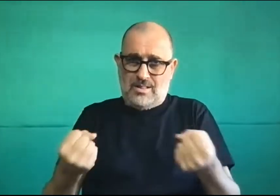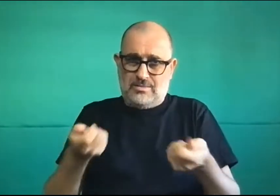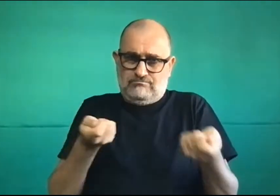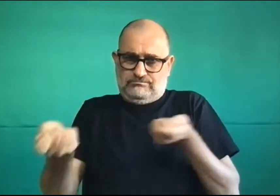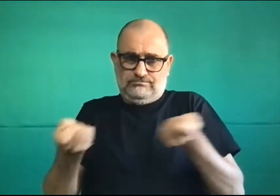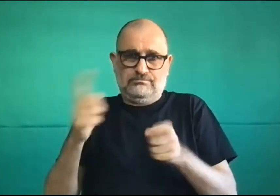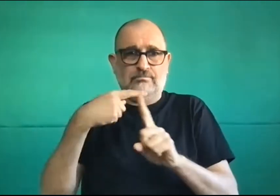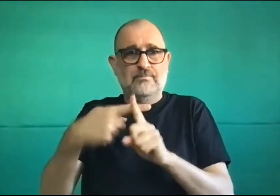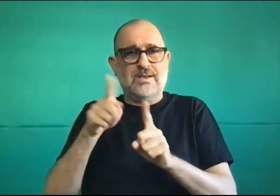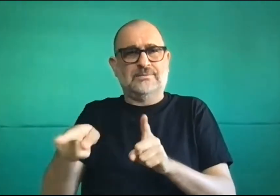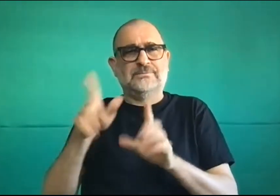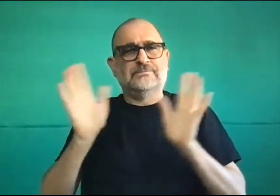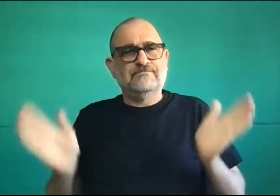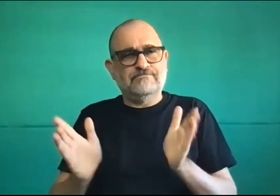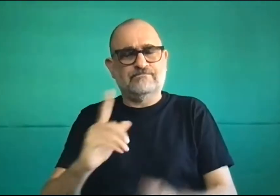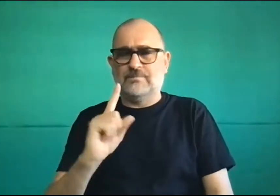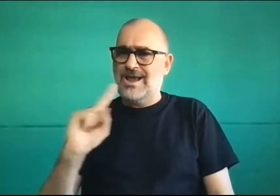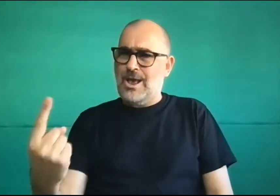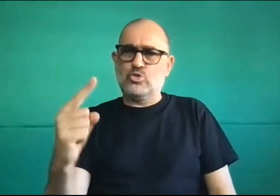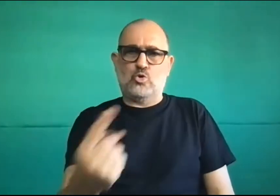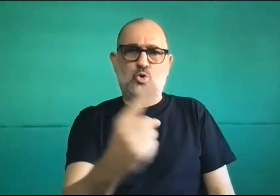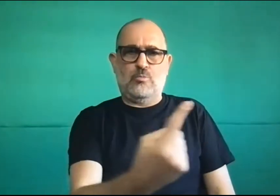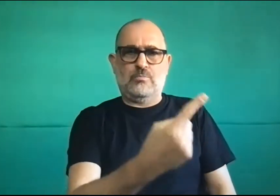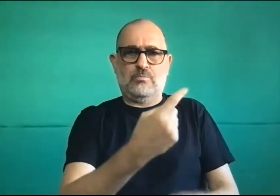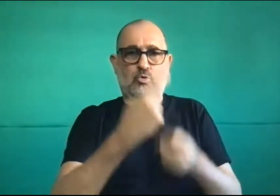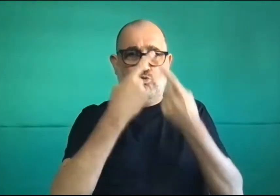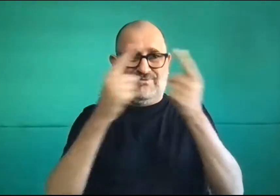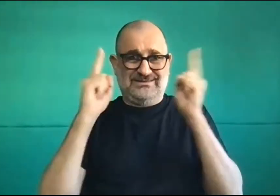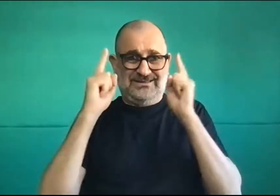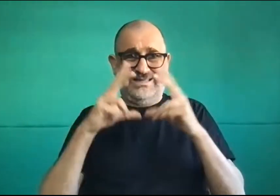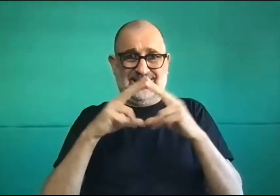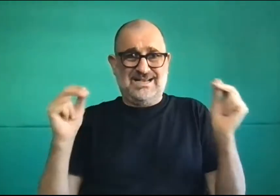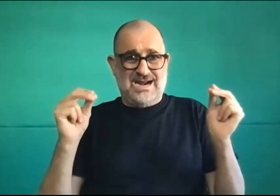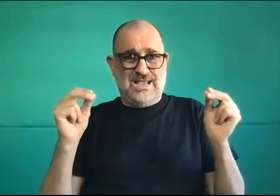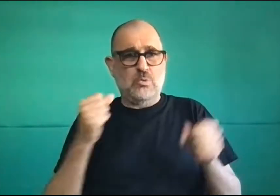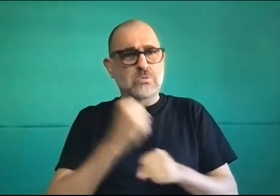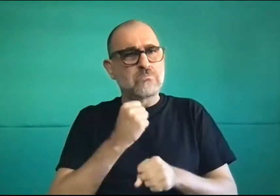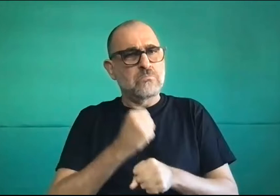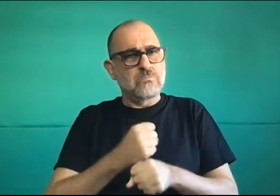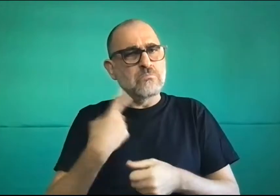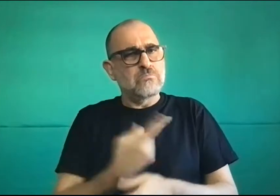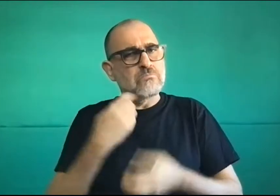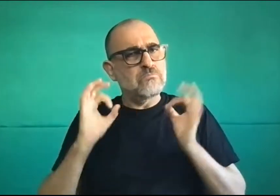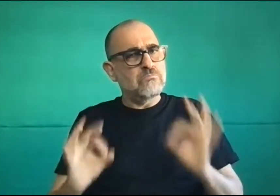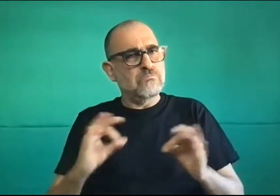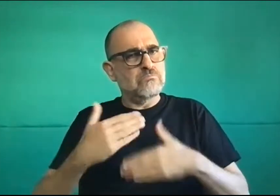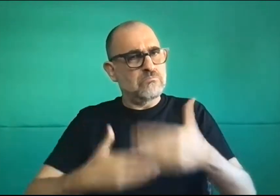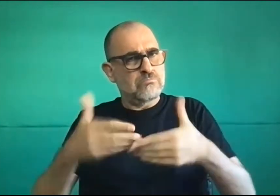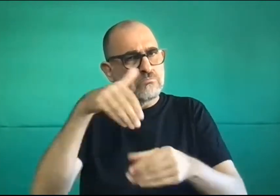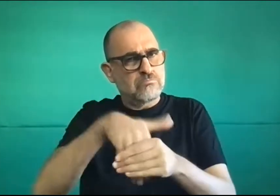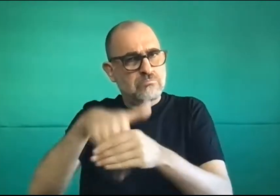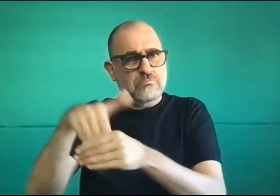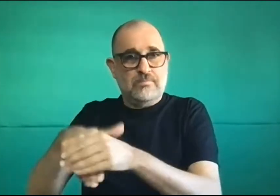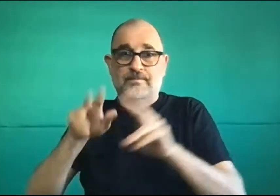the dialogue of different knowledges to incorporate the involvement of the different indigenous